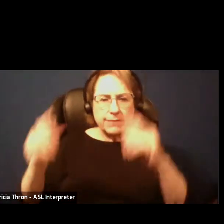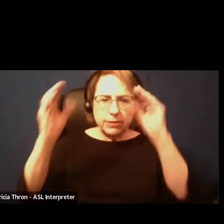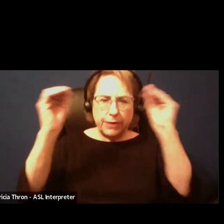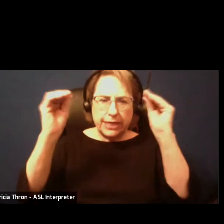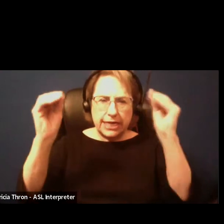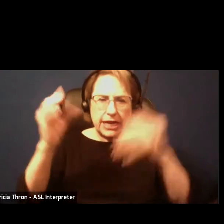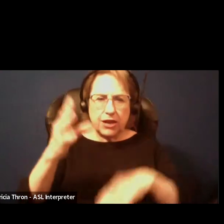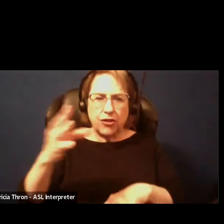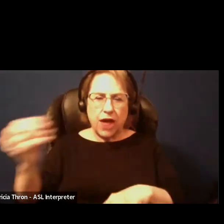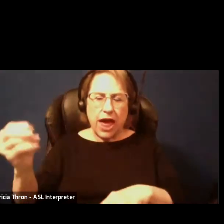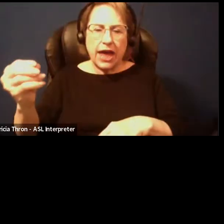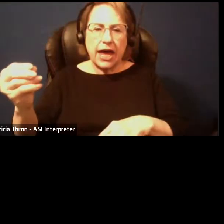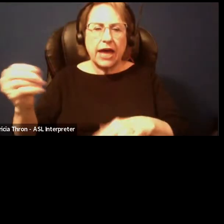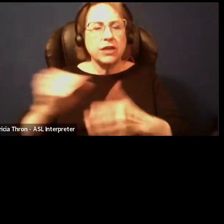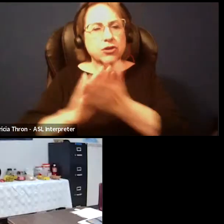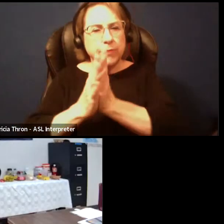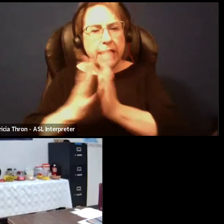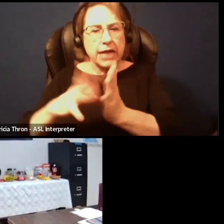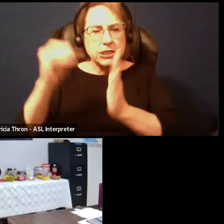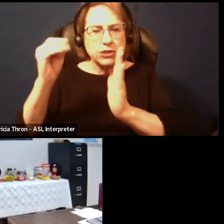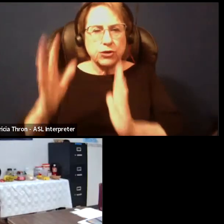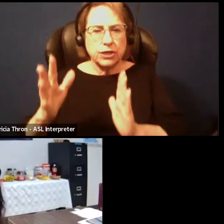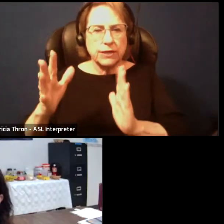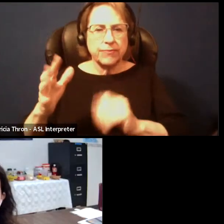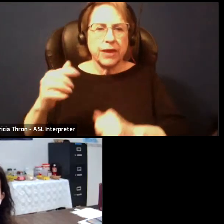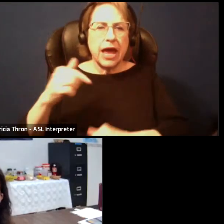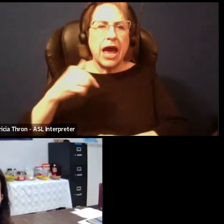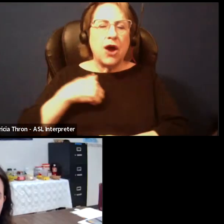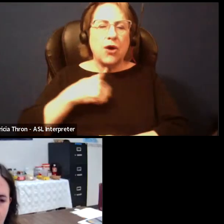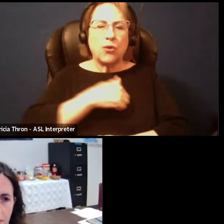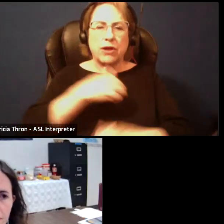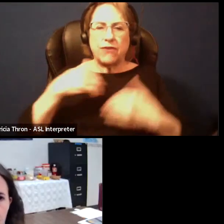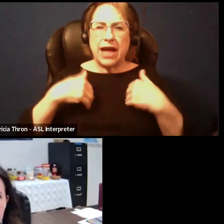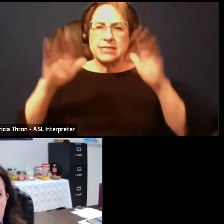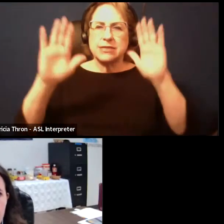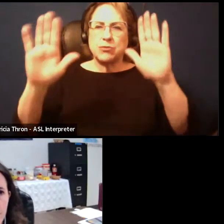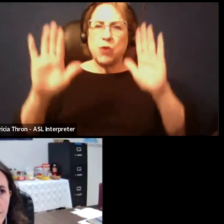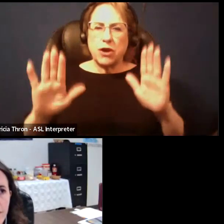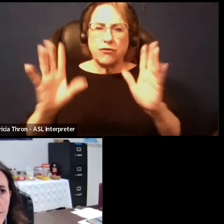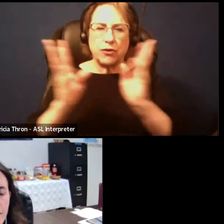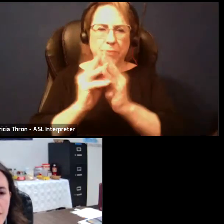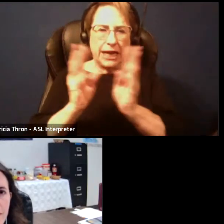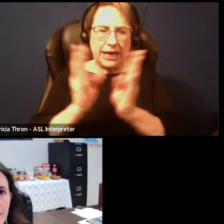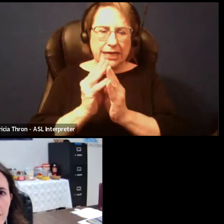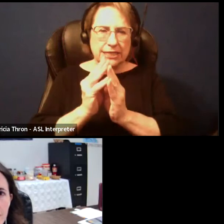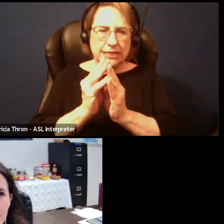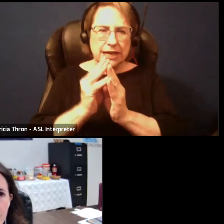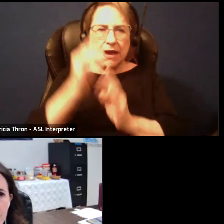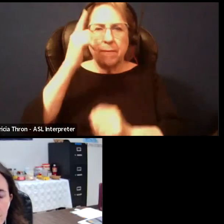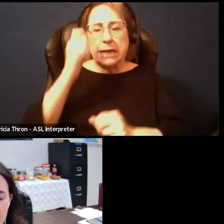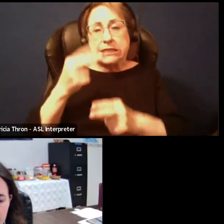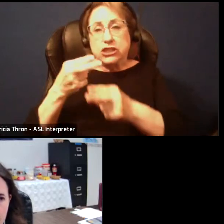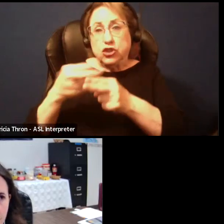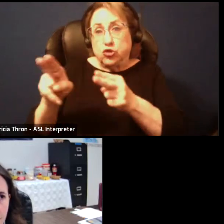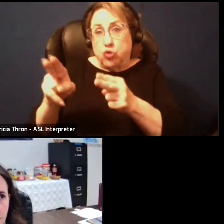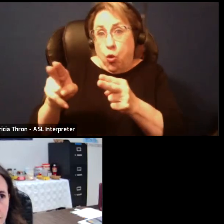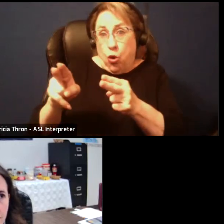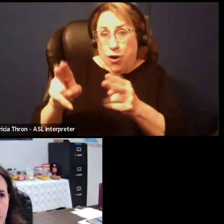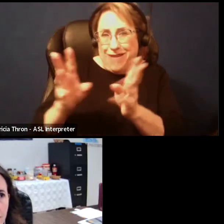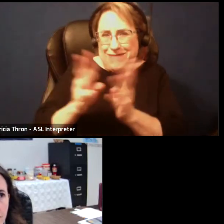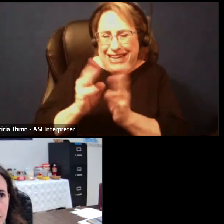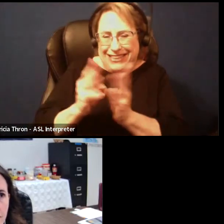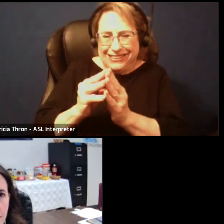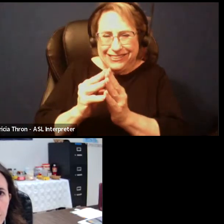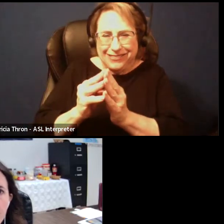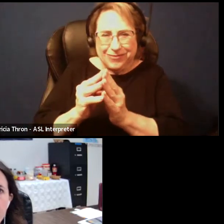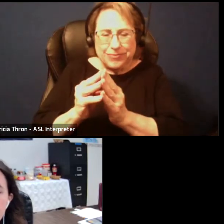and run, to be very excited. We've had some very wonderful meetings, primarily because they were very short this week. Can you